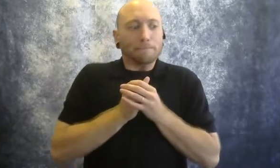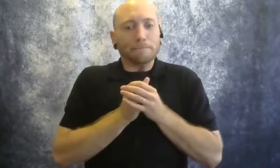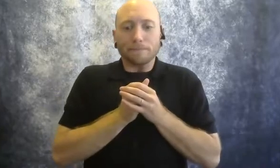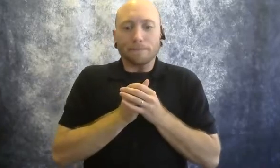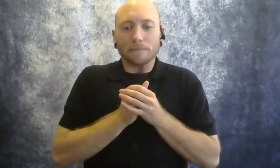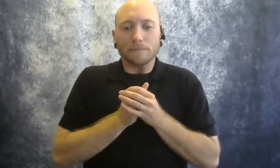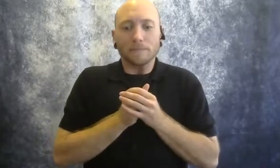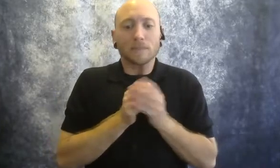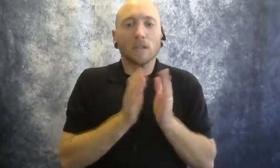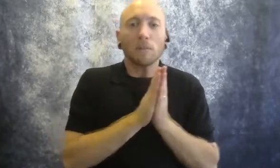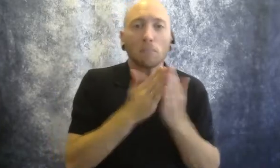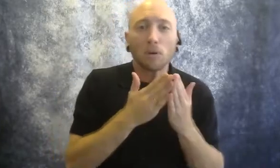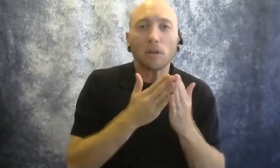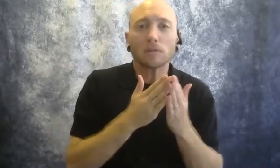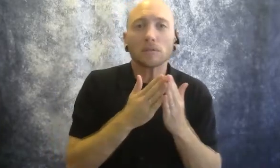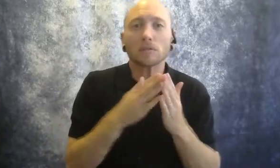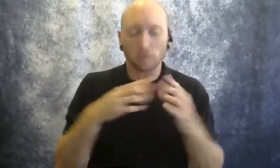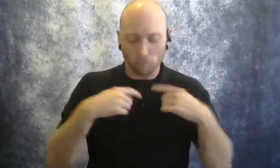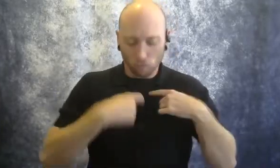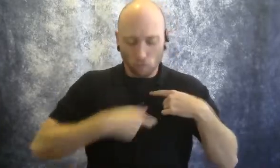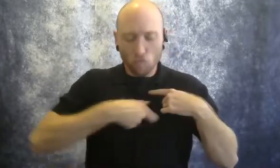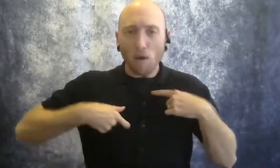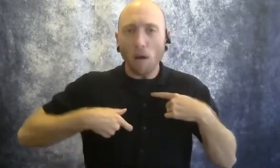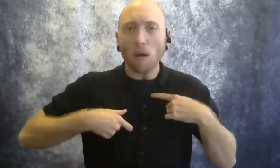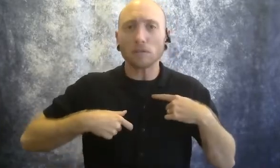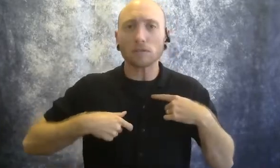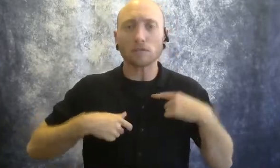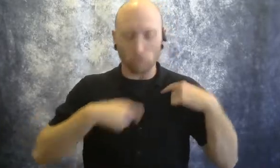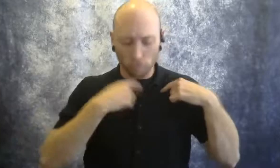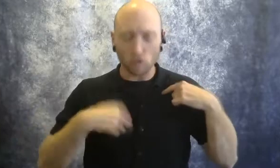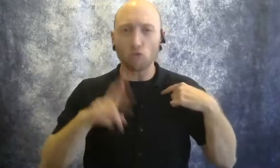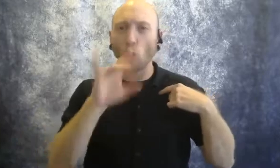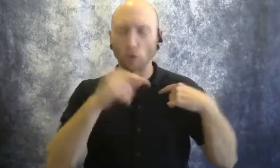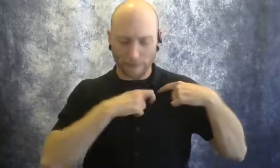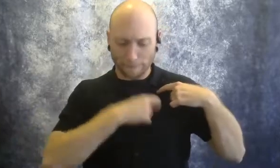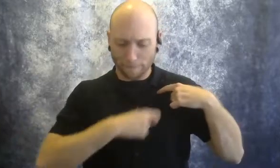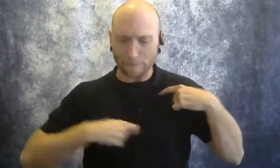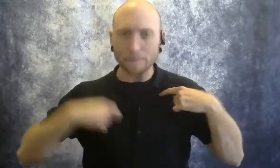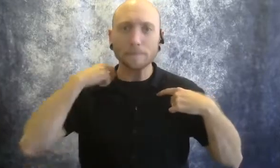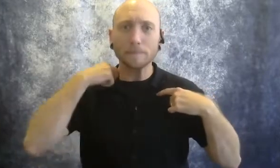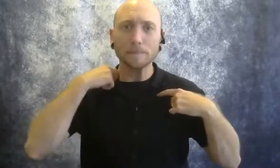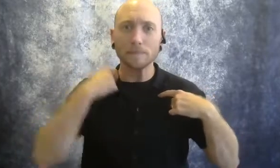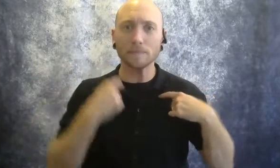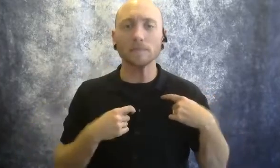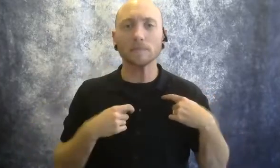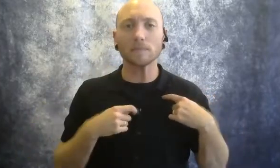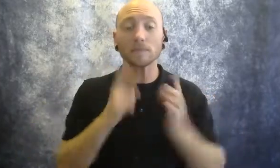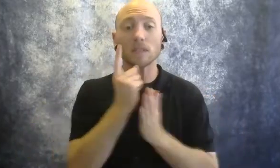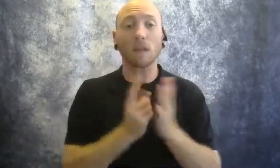objects clutched in prayerful hands, the holy books, crosses, rosaries. When the hour